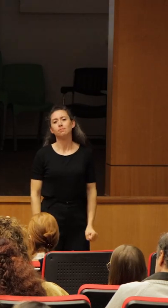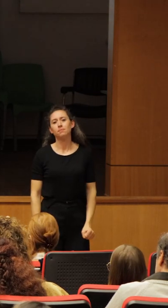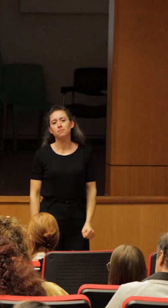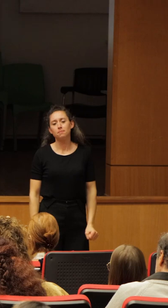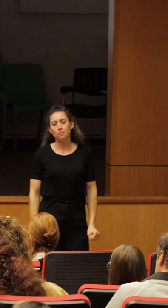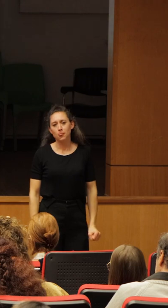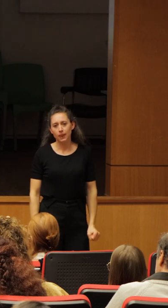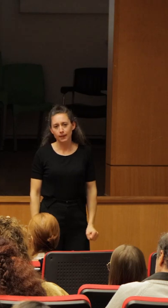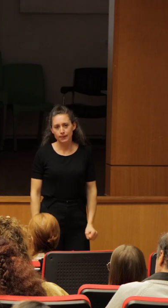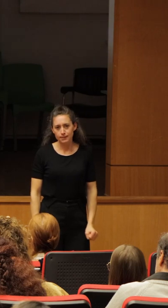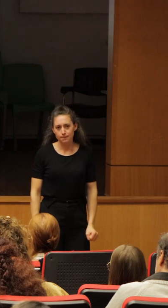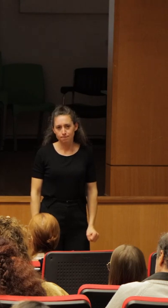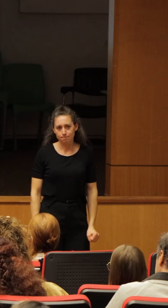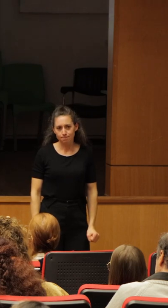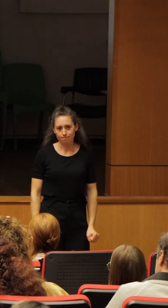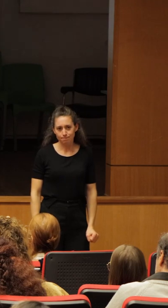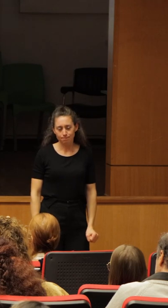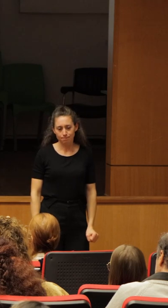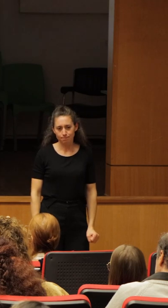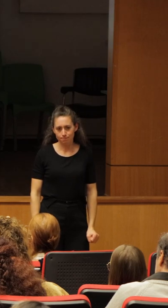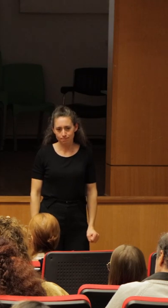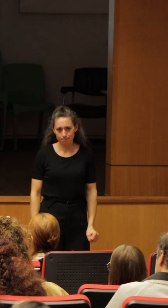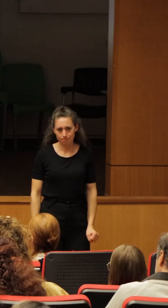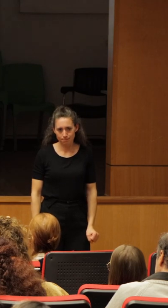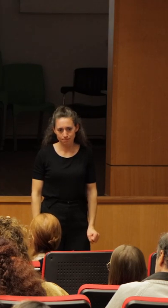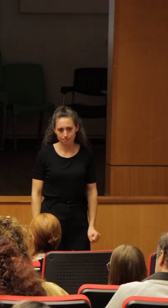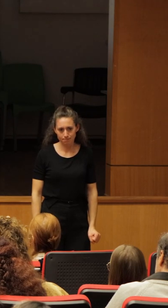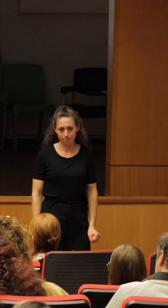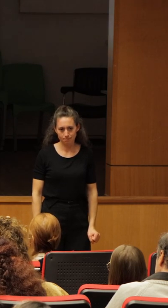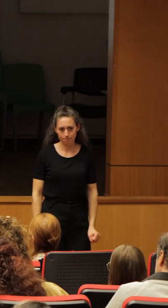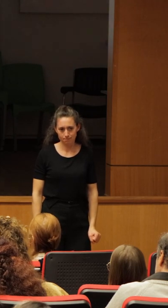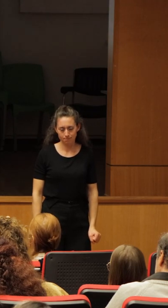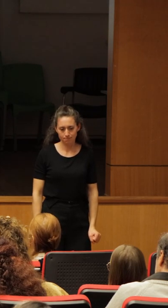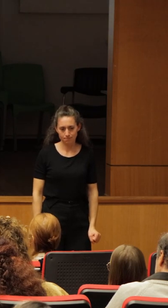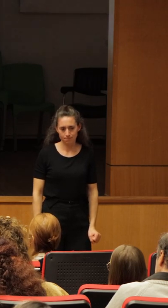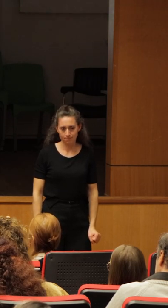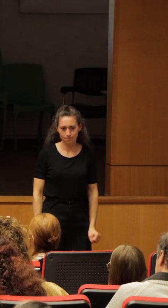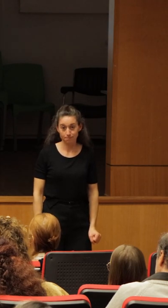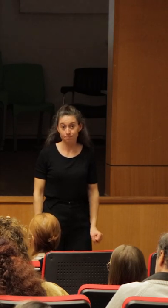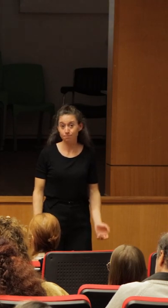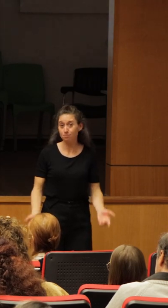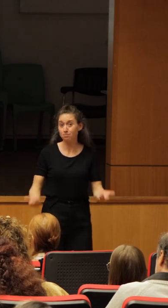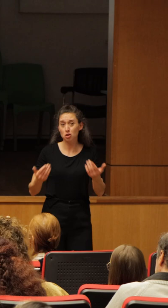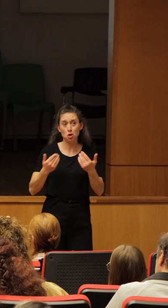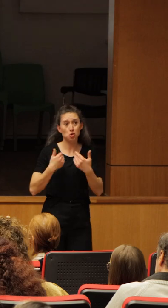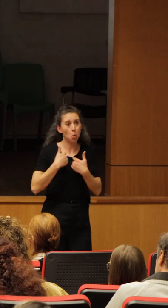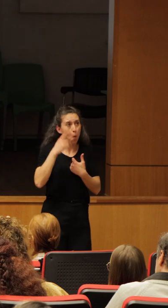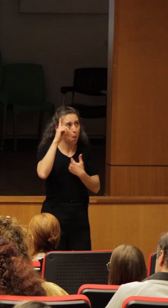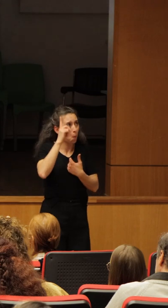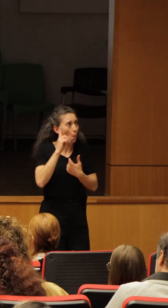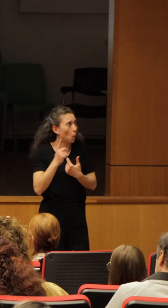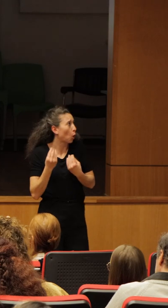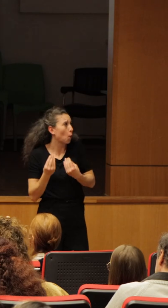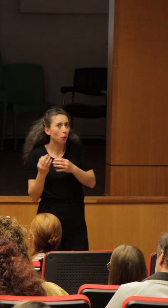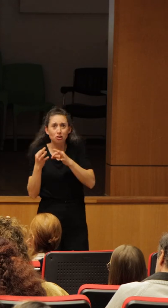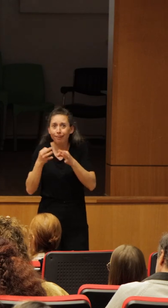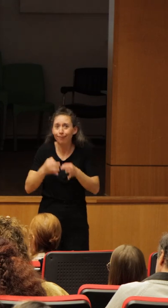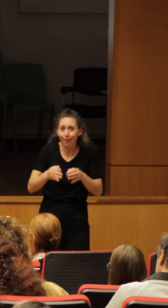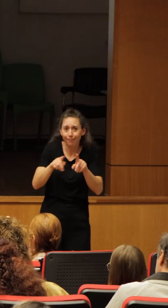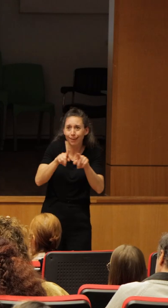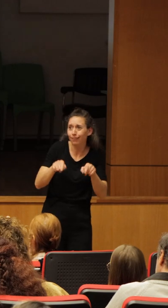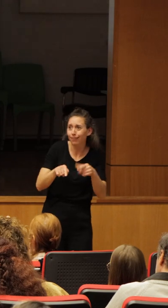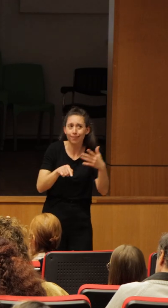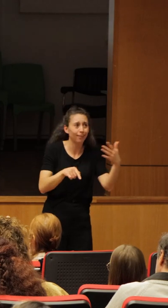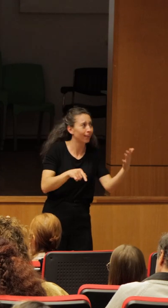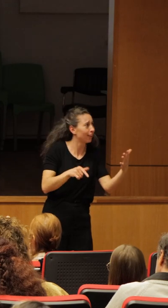I couldn't remember, like, did we come from a left or from a right? I was like, y yo no tenía ni idea de cómo había llegado a la habitación, si por la